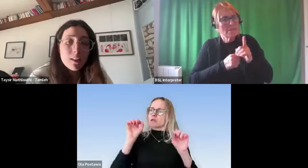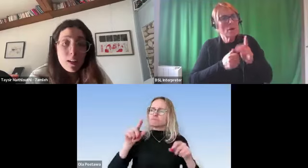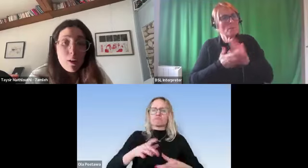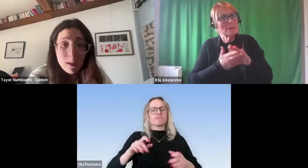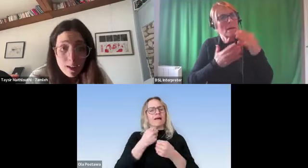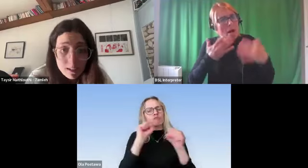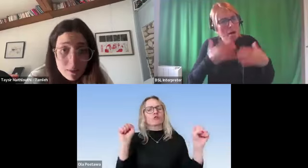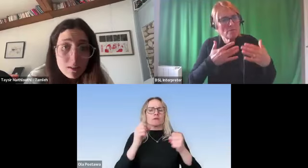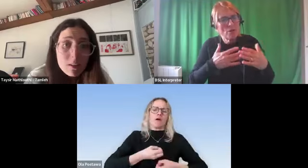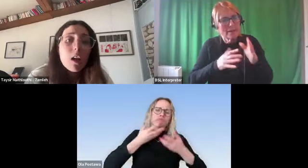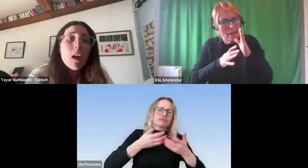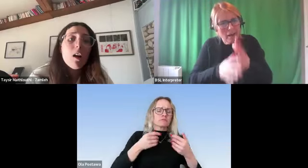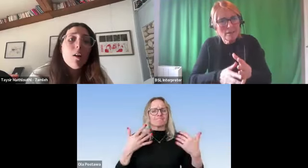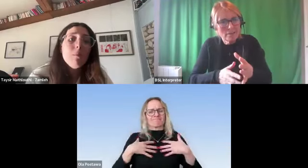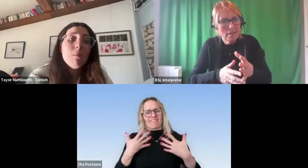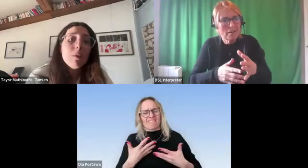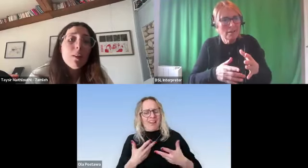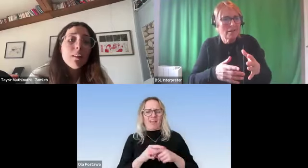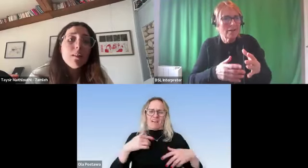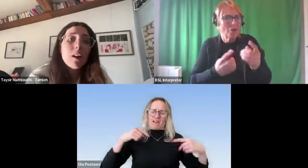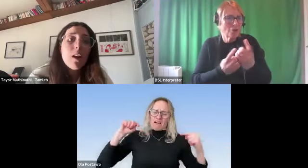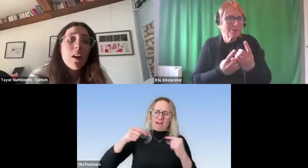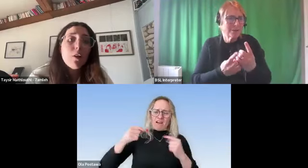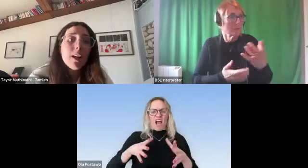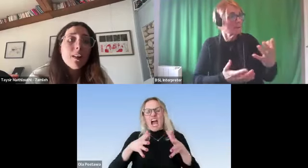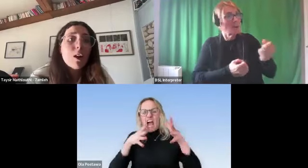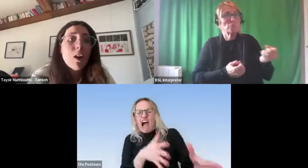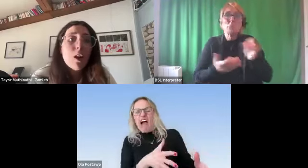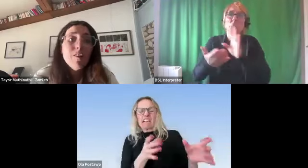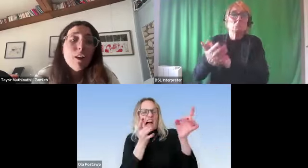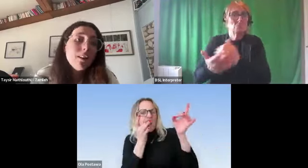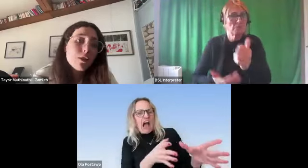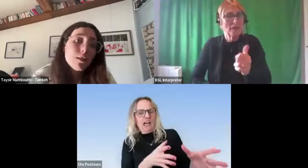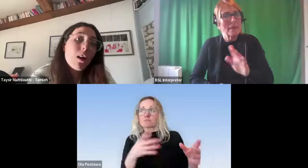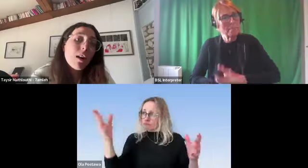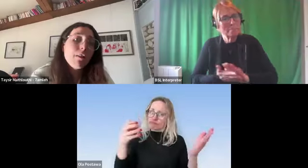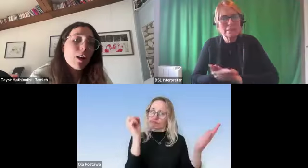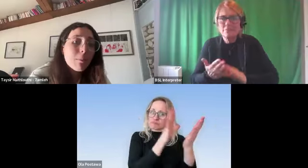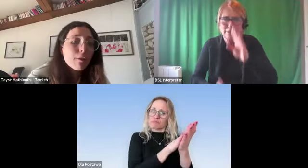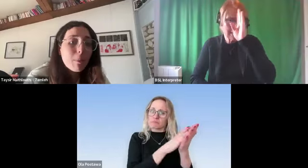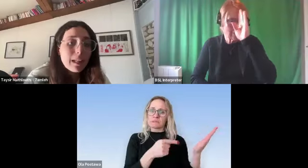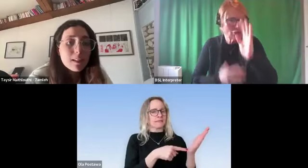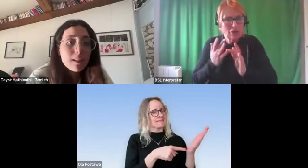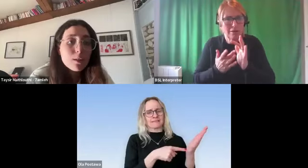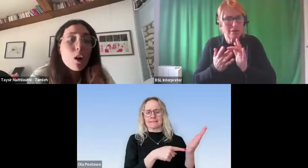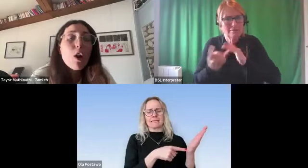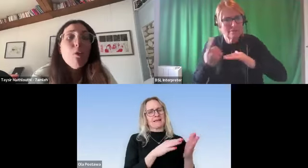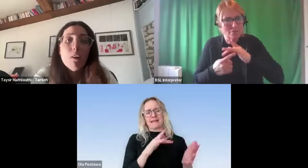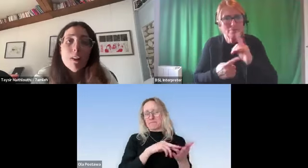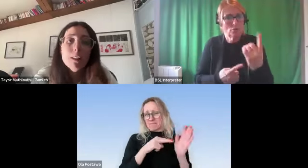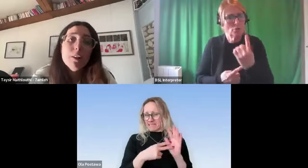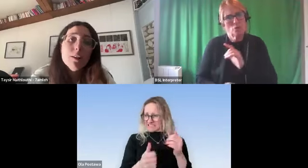hateful content is now being accepted. That creates a very dangerous online environment for